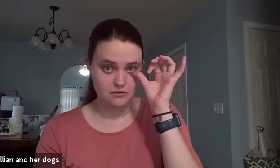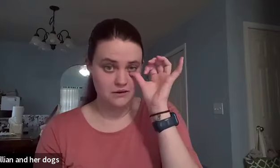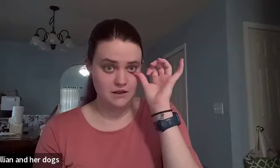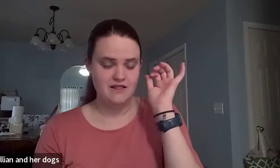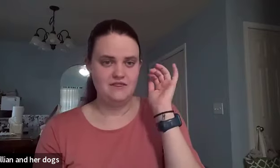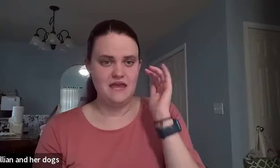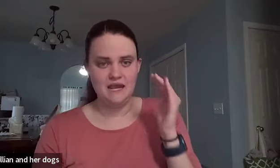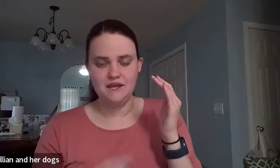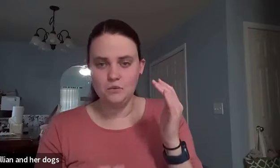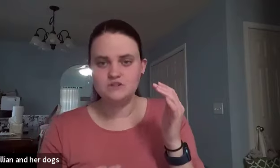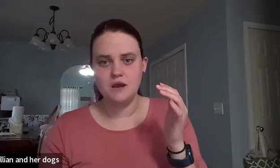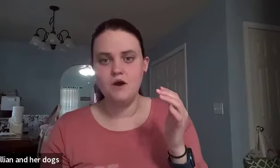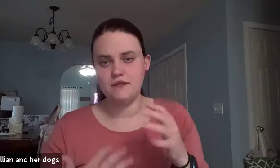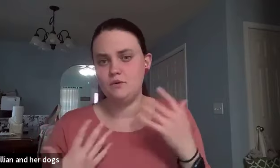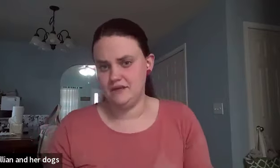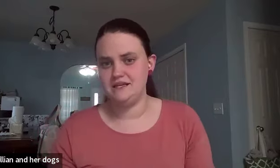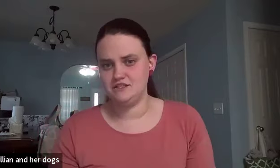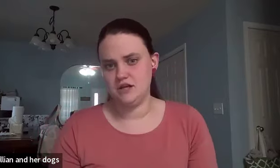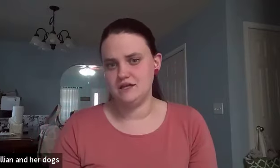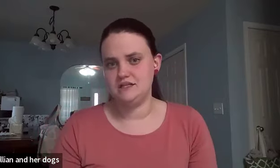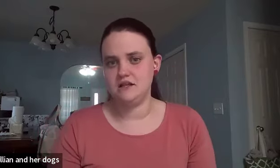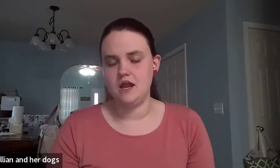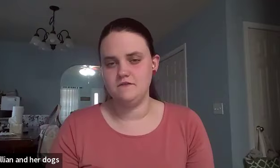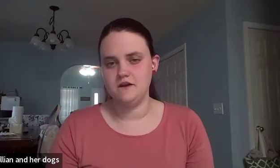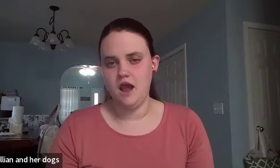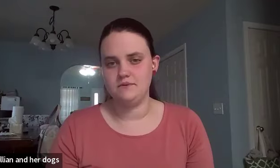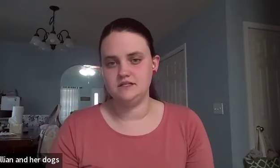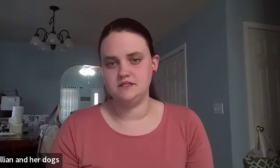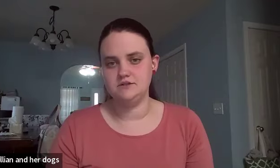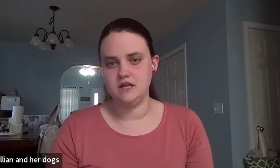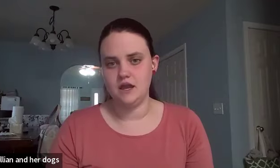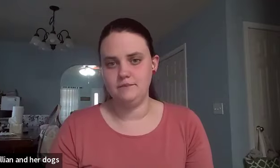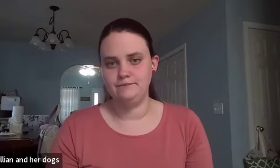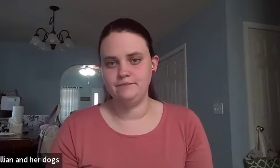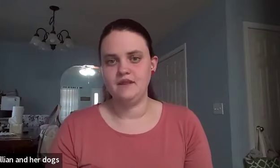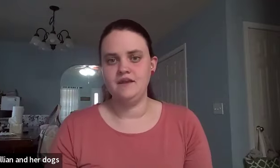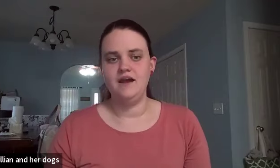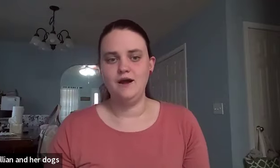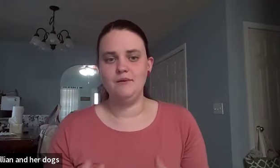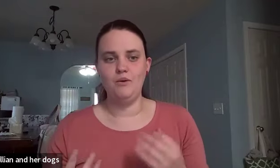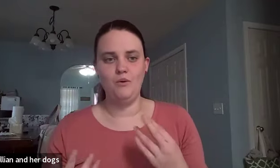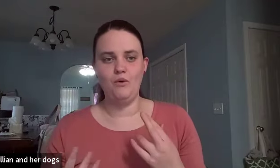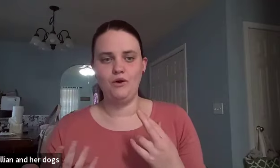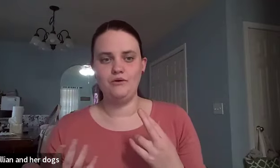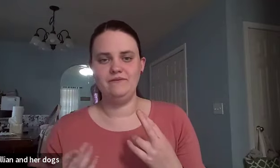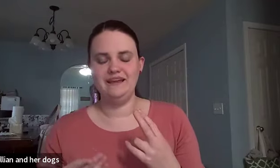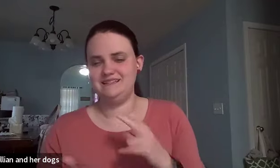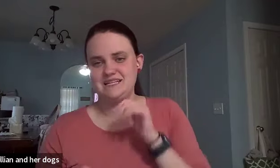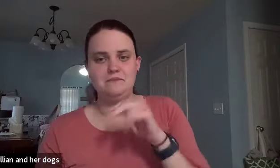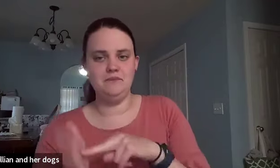tone, and it can almost come off like we're being sarcastic. Like, I'm very happy to see you today. Or like, it doesn't mean